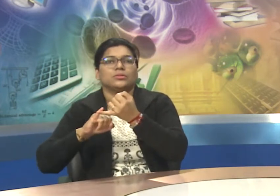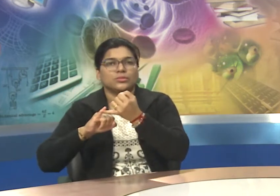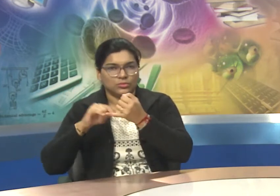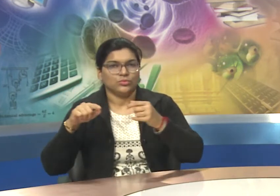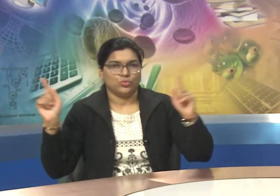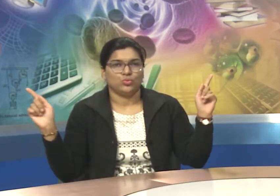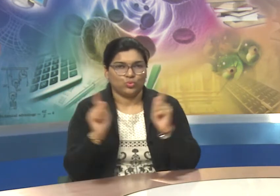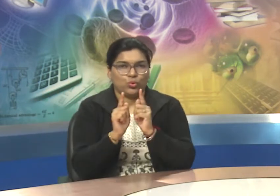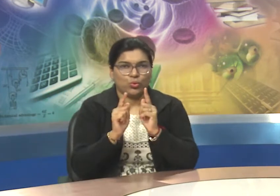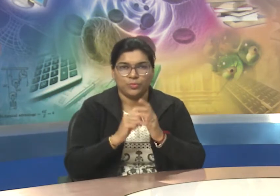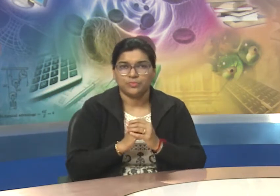Royal Botanic Garden,